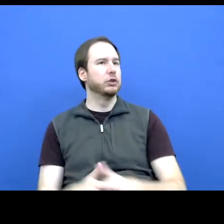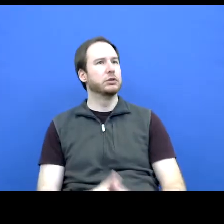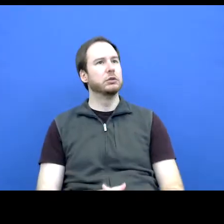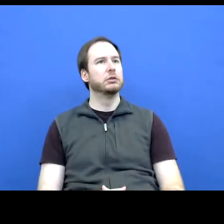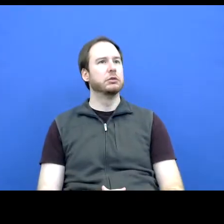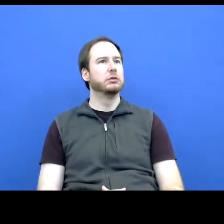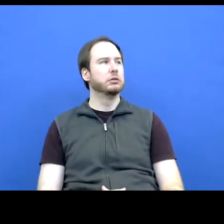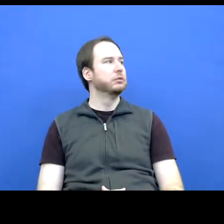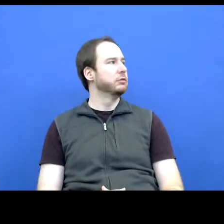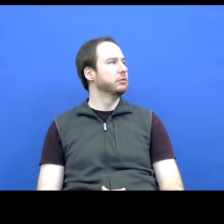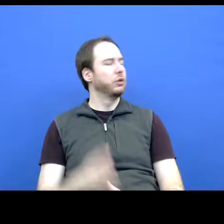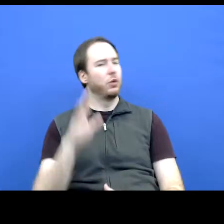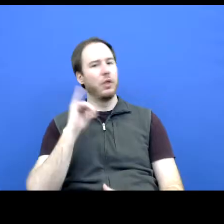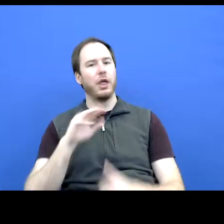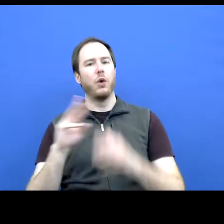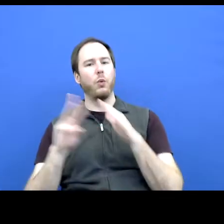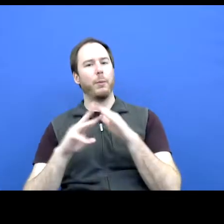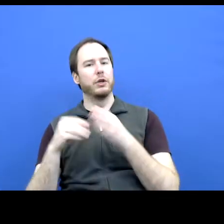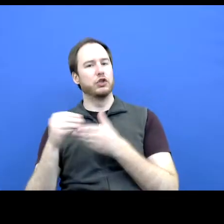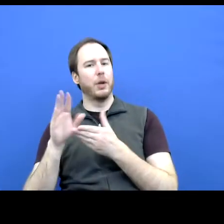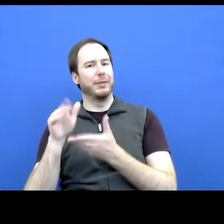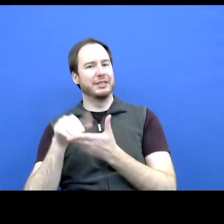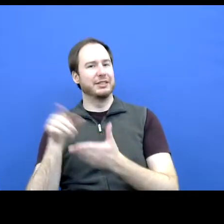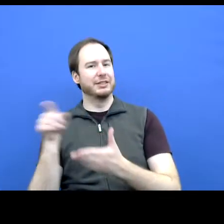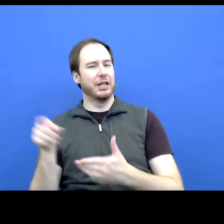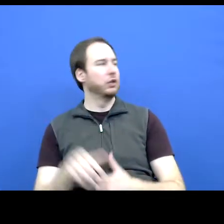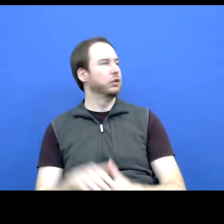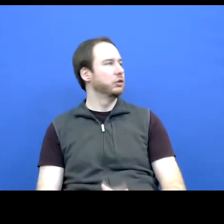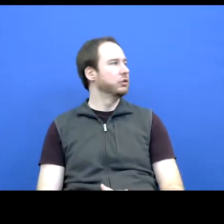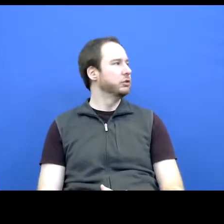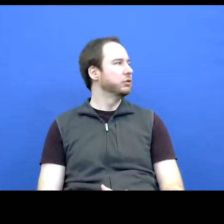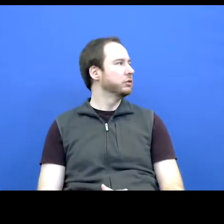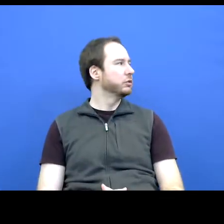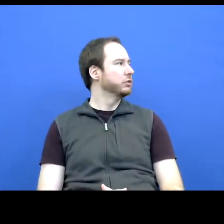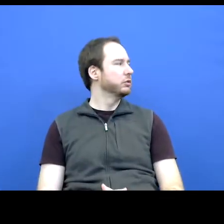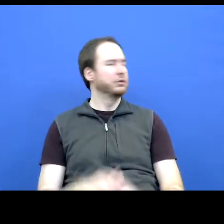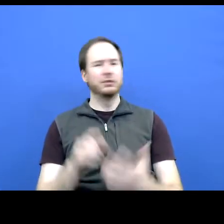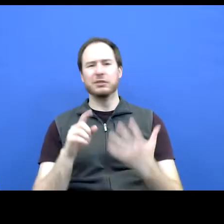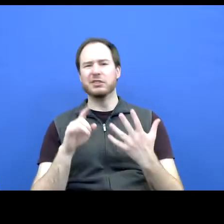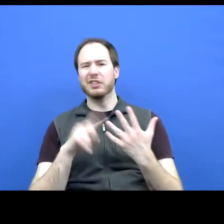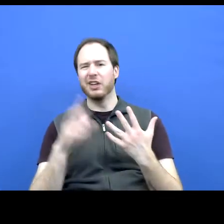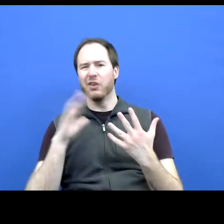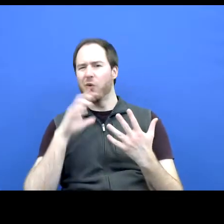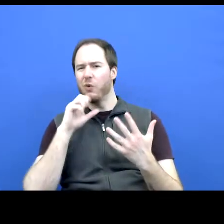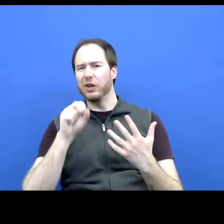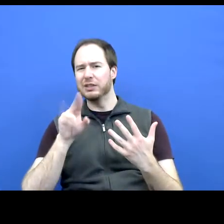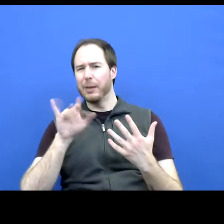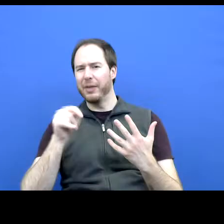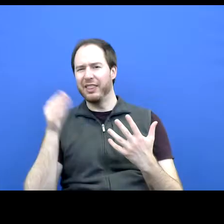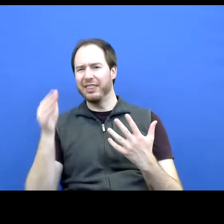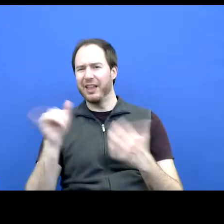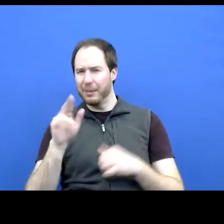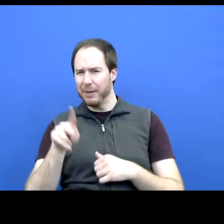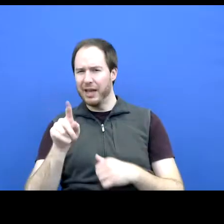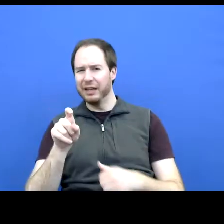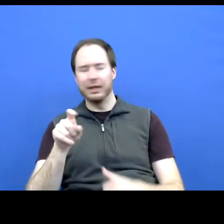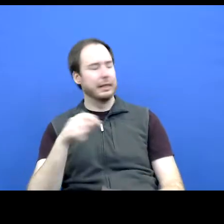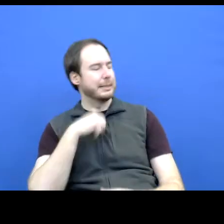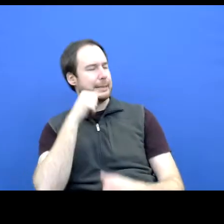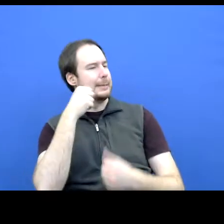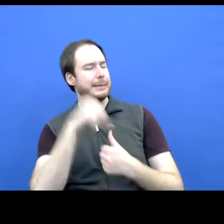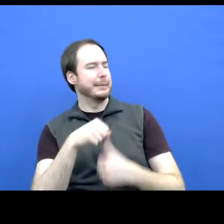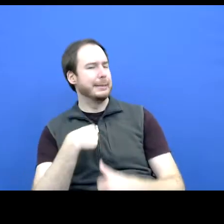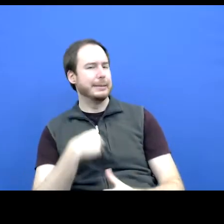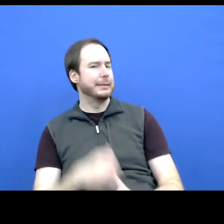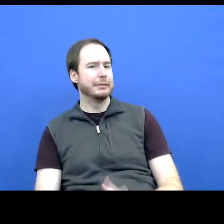Same type of thing. It's in the Okay. Rochester. Was that Summit there was a bank down there? I'm not sure.